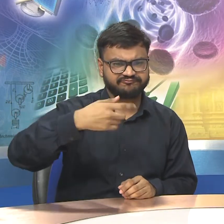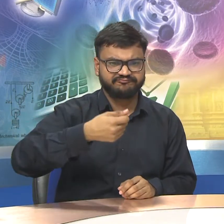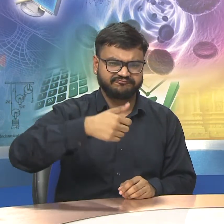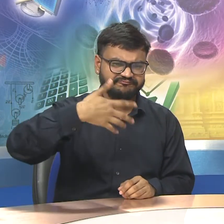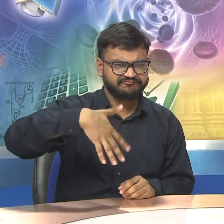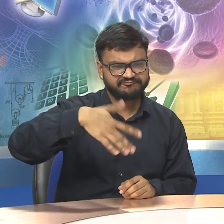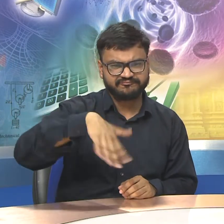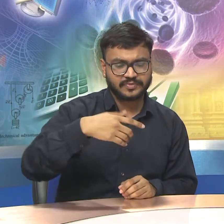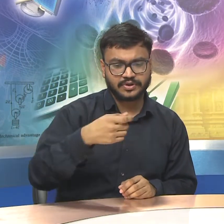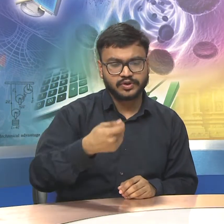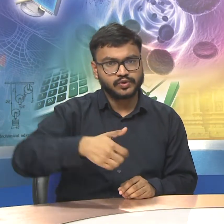expensive,